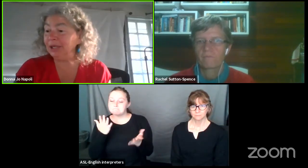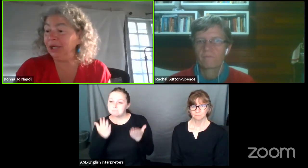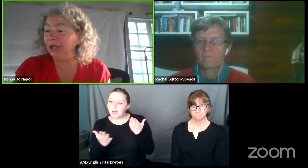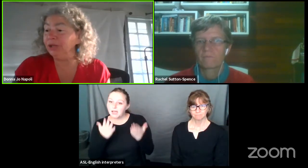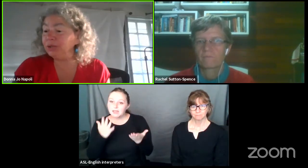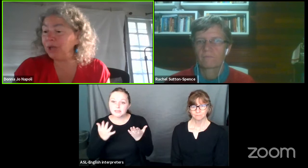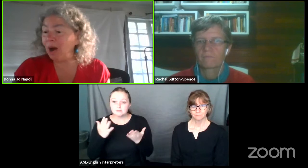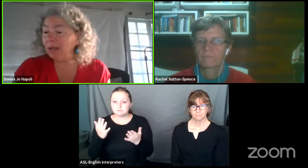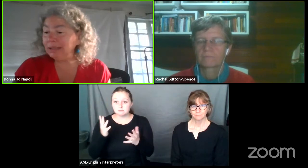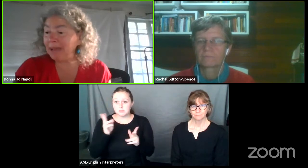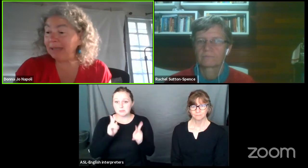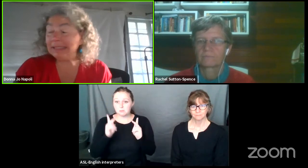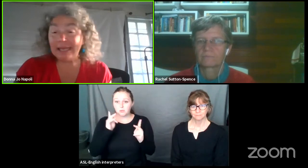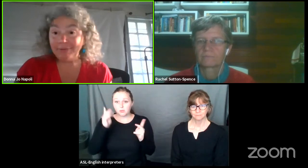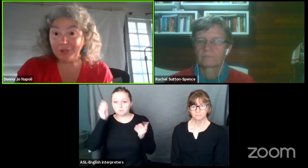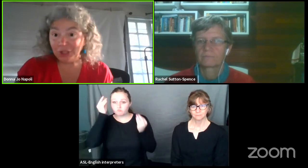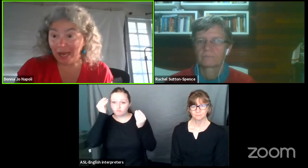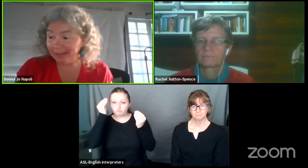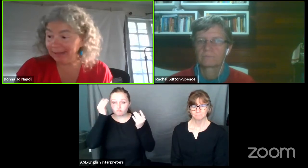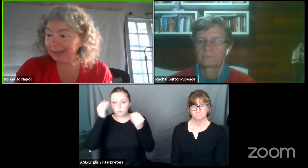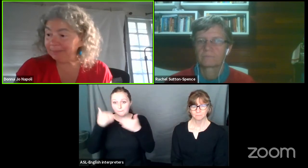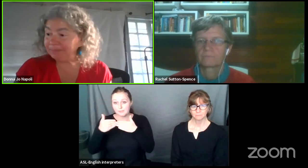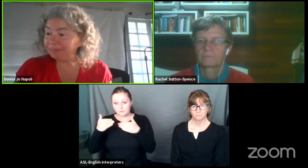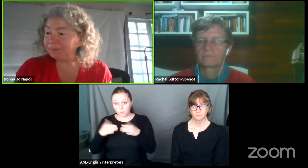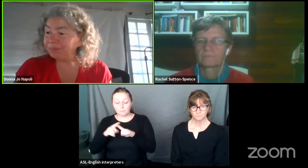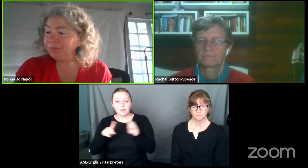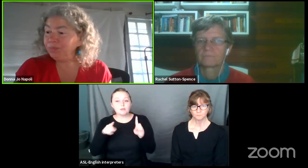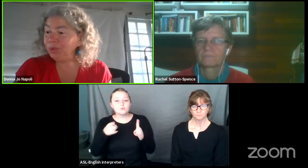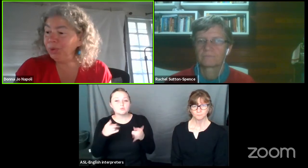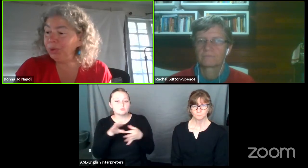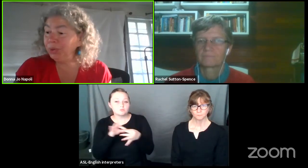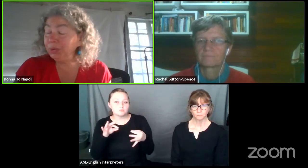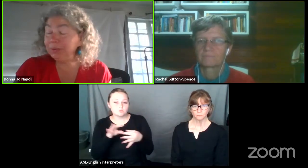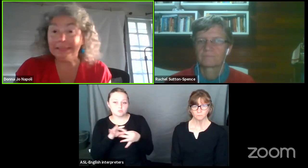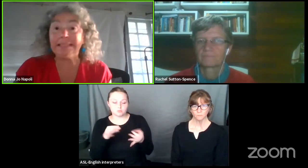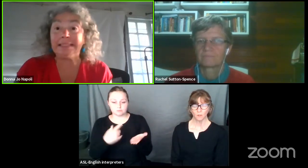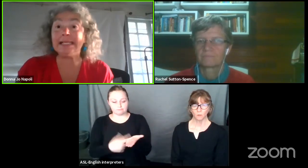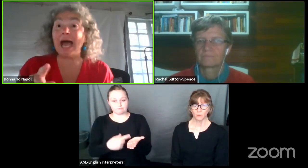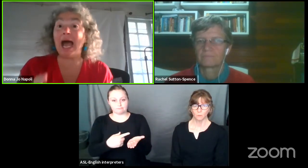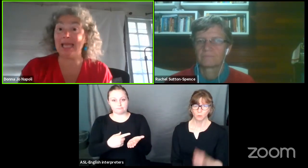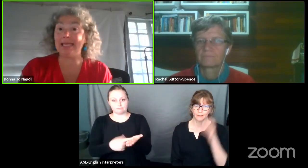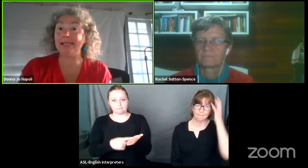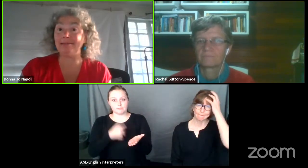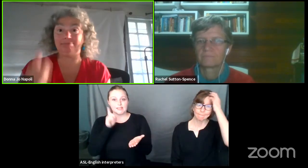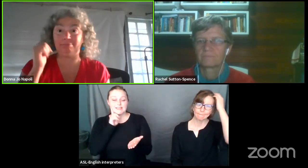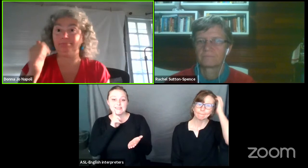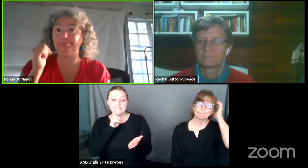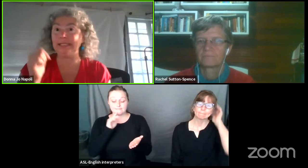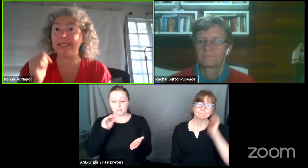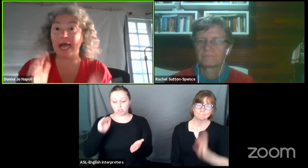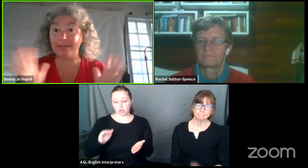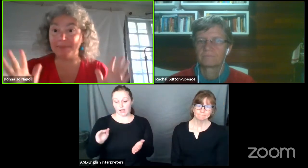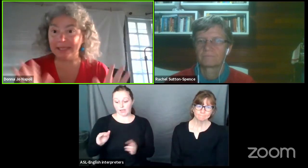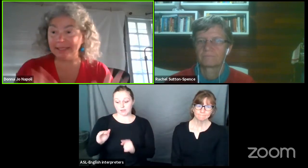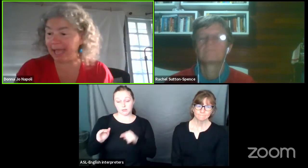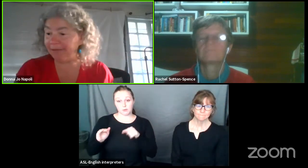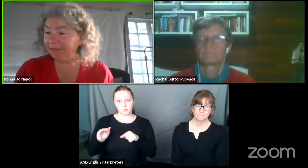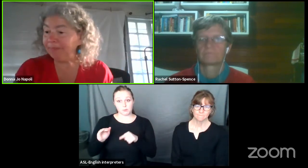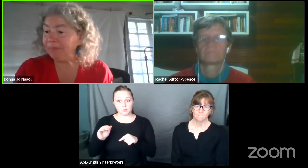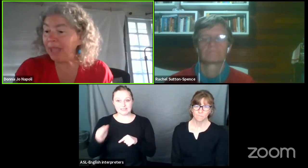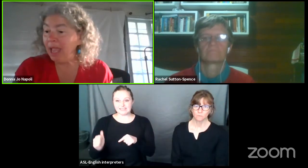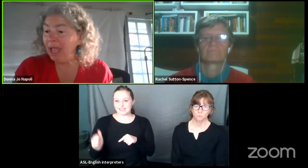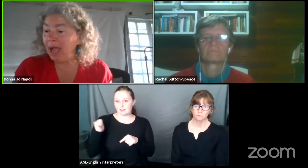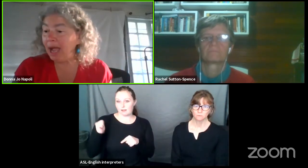minds. You talked about a deaf child who denied being